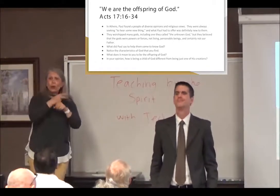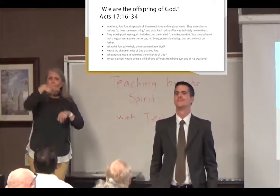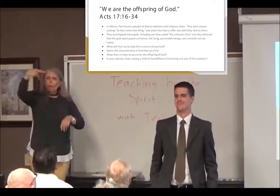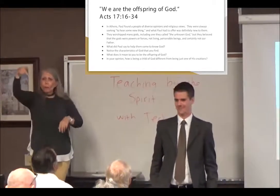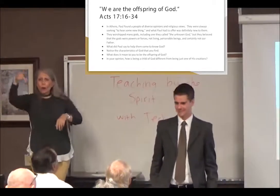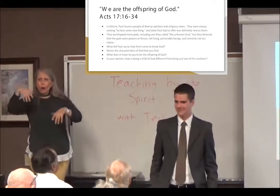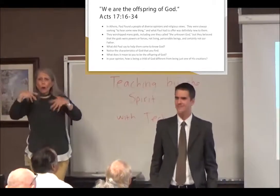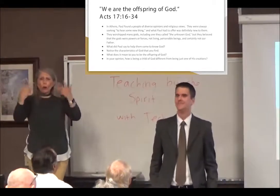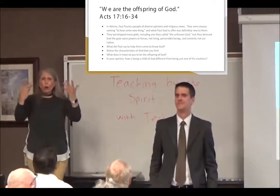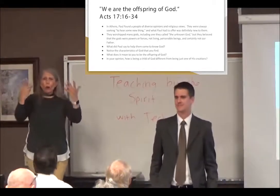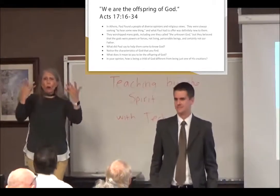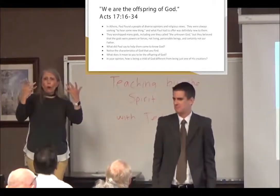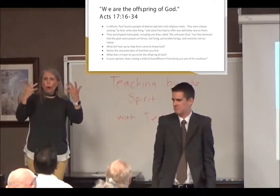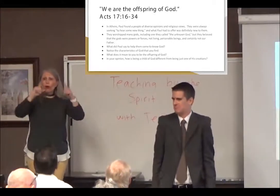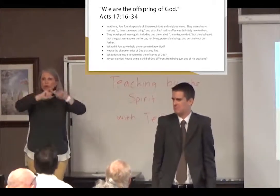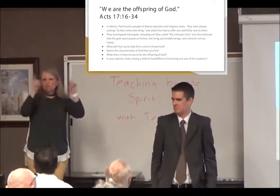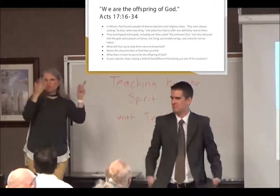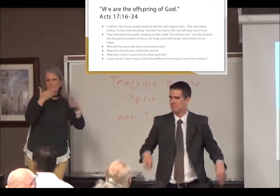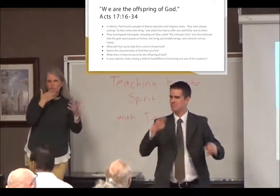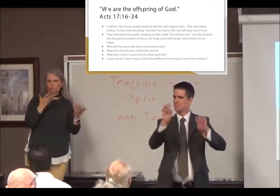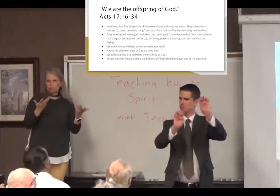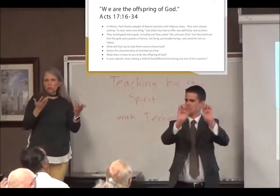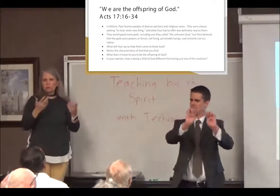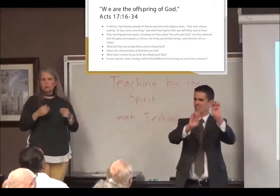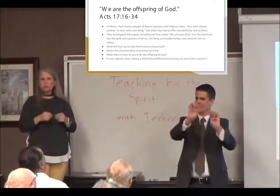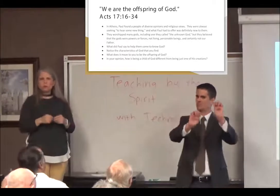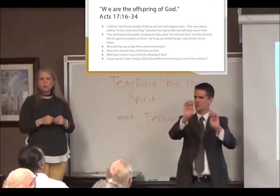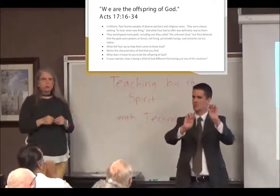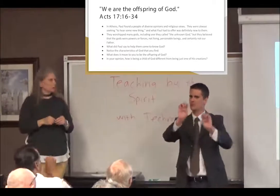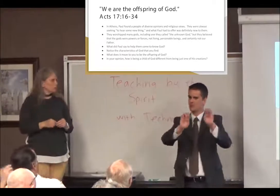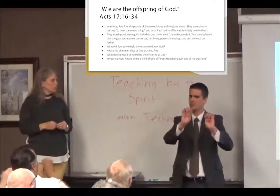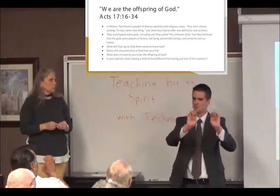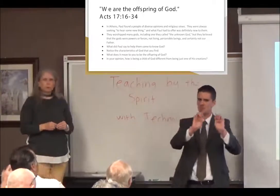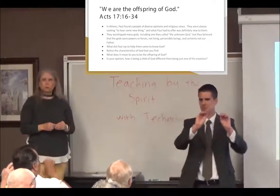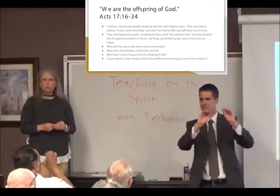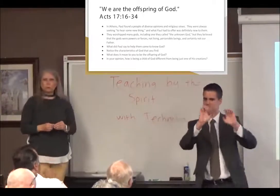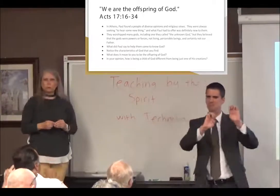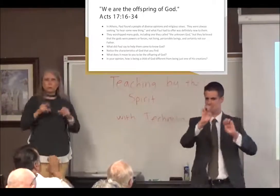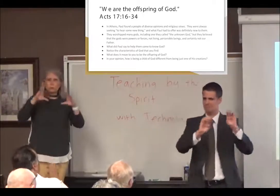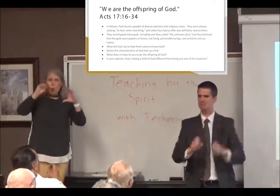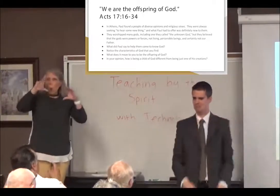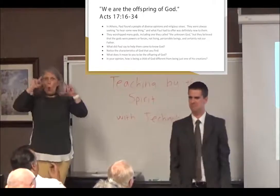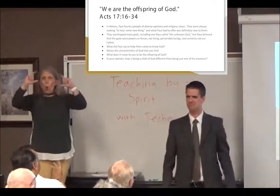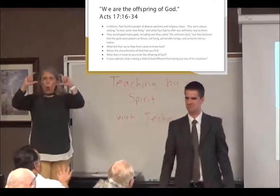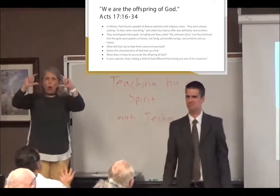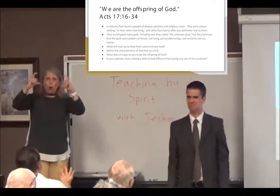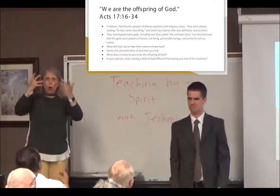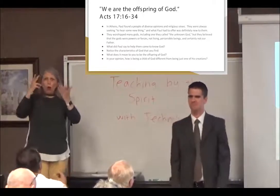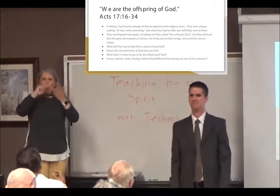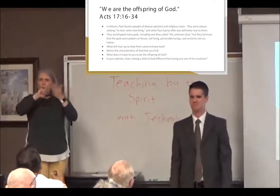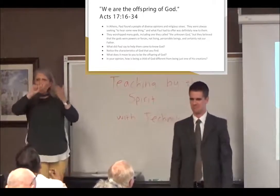maybe some kids who can't see red, so use purple. You know, different ideas like that. Experiment with it. Absolutely. Absolutely experiment